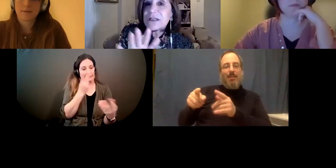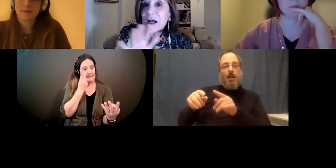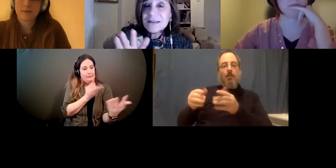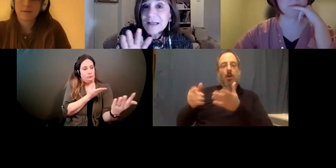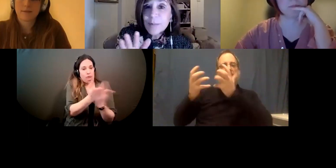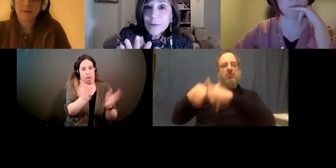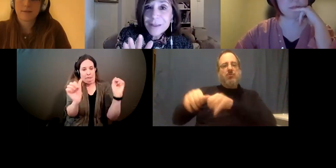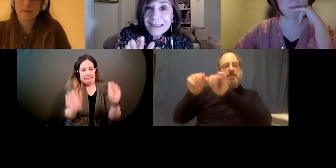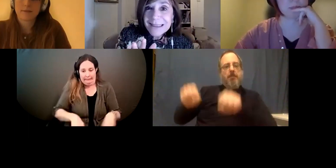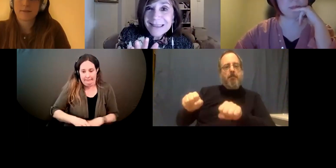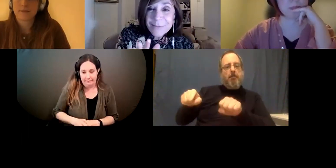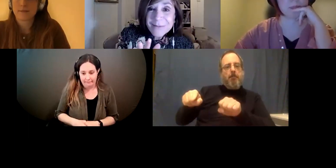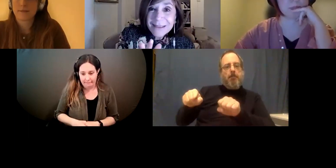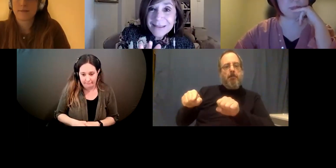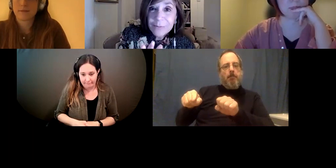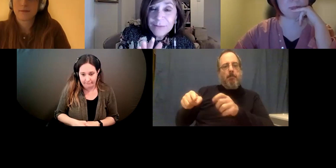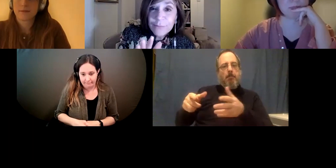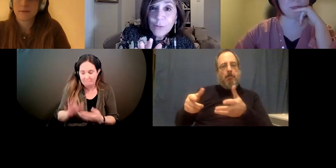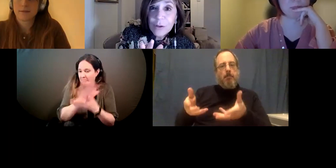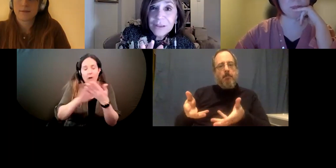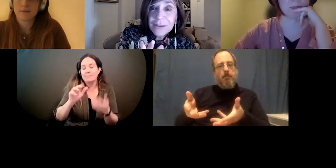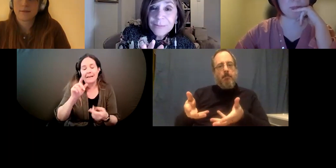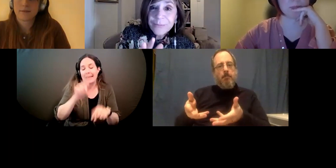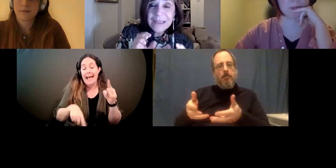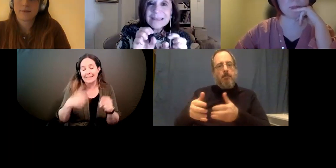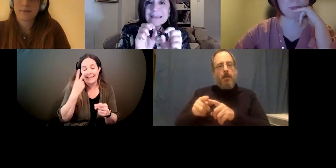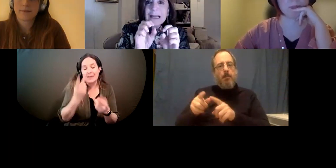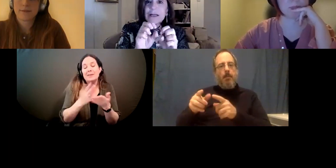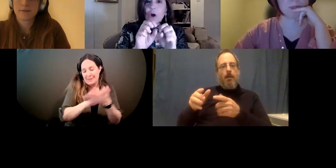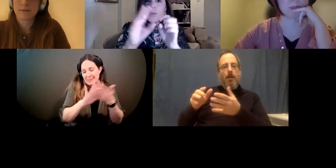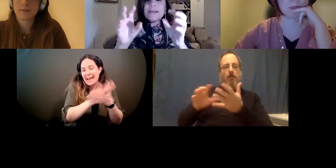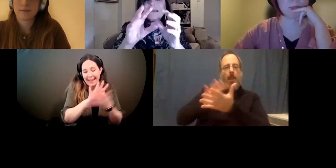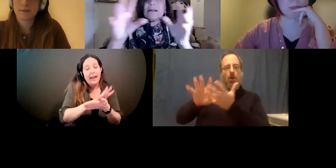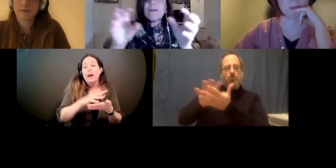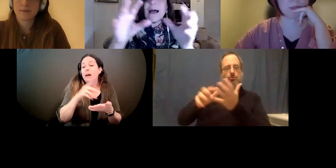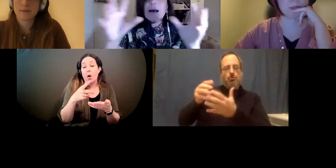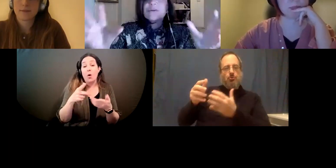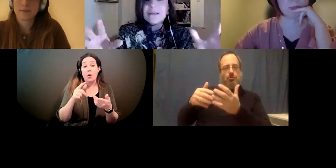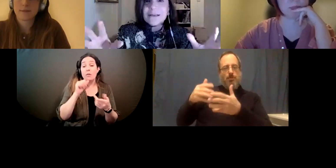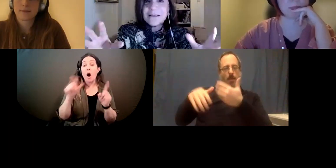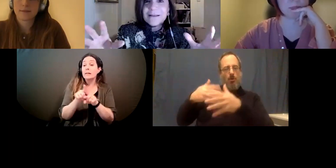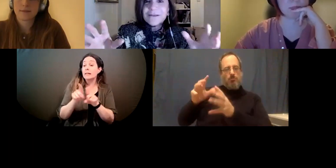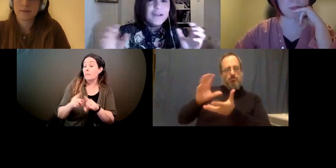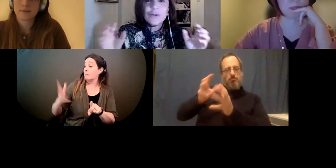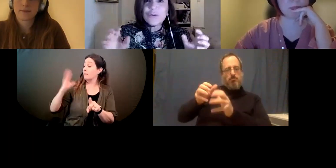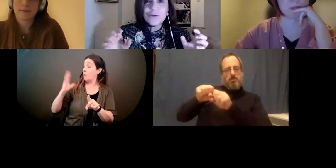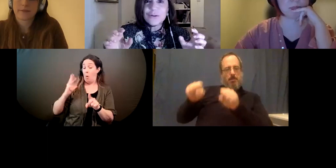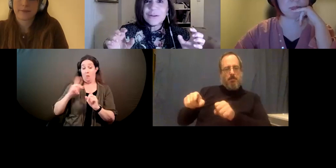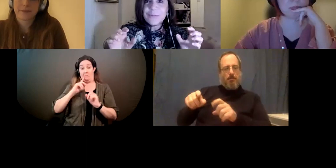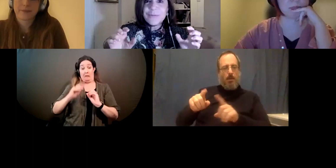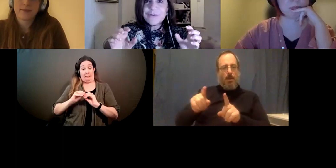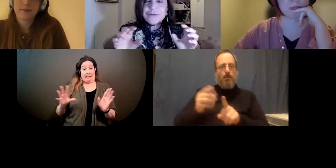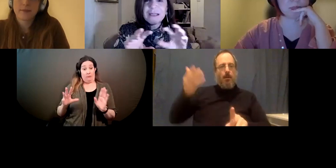Unlike the DOS operating systems that had come before, it does not open itself out to the